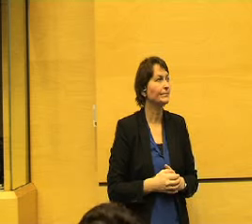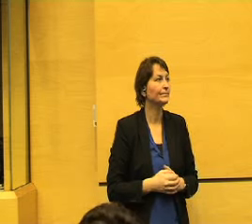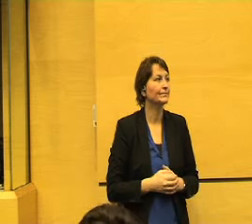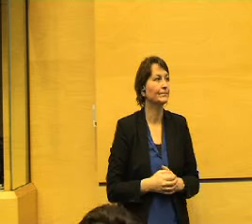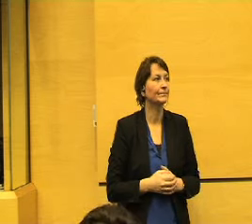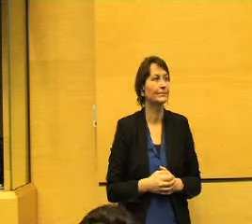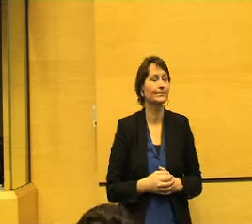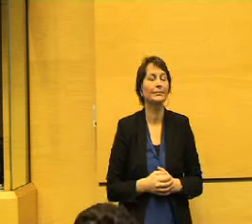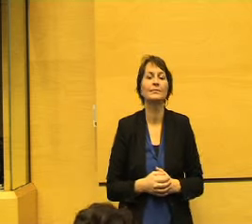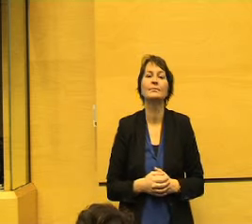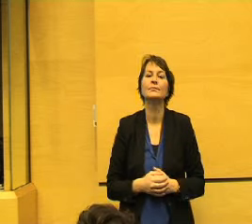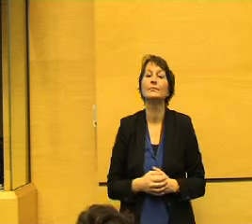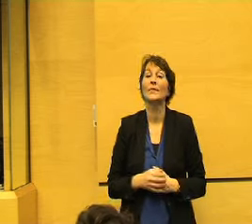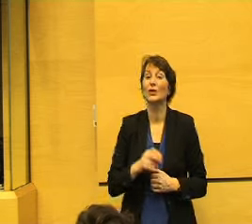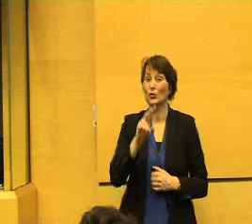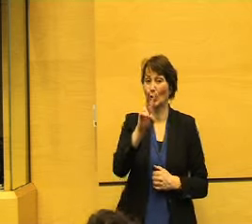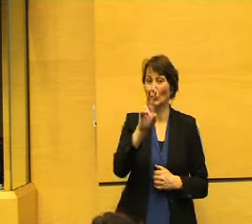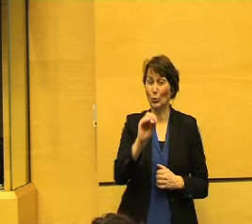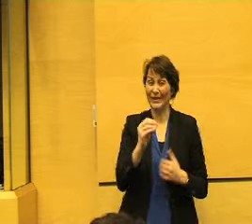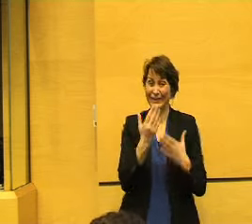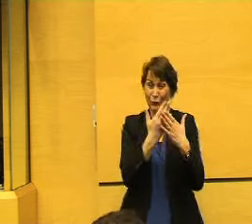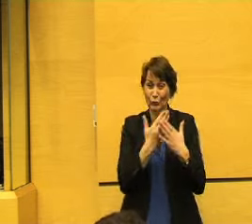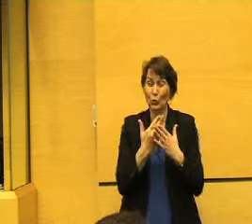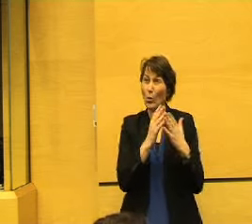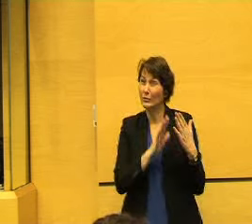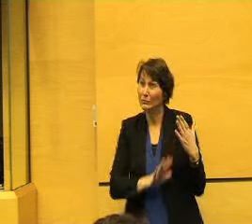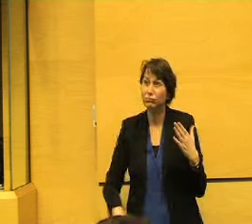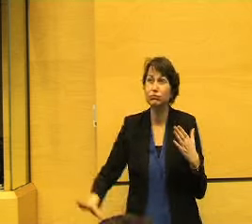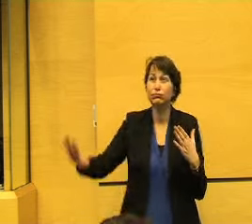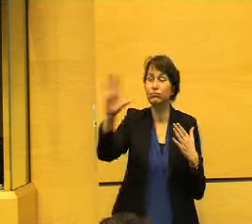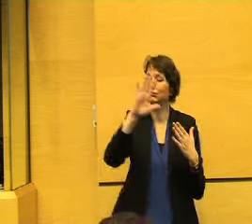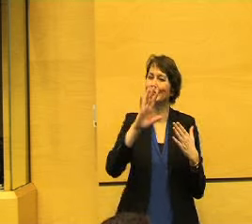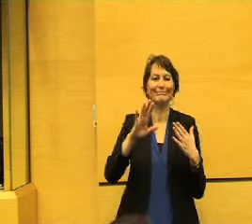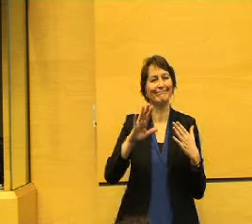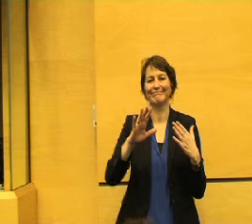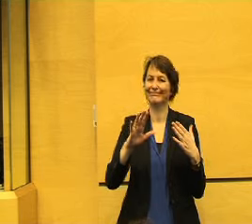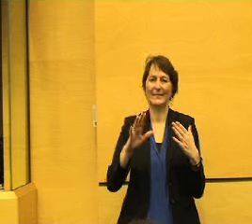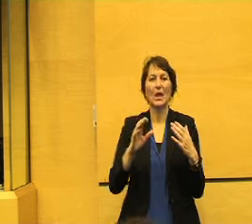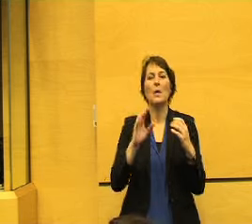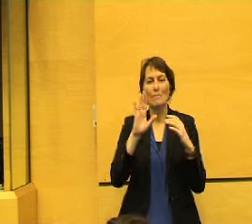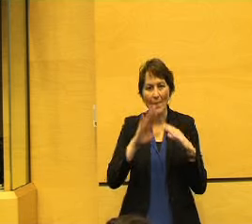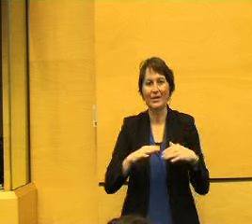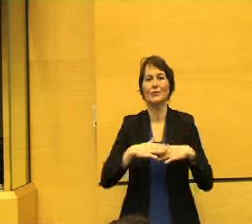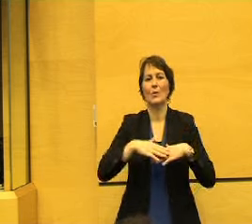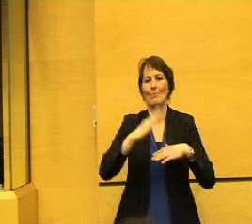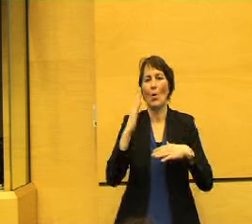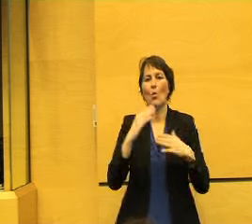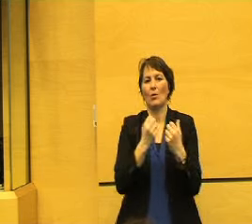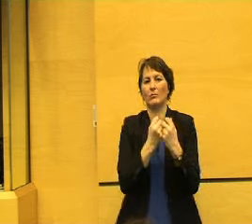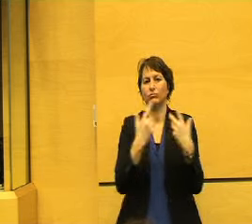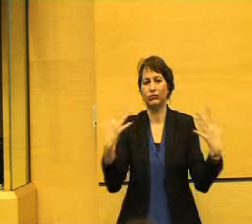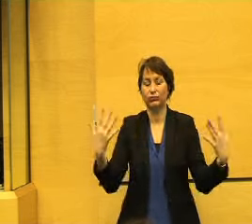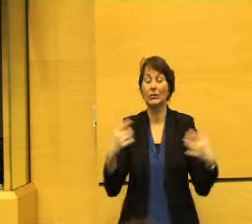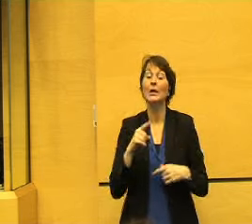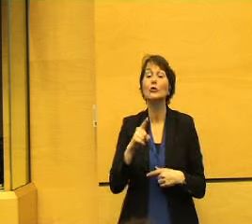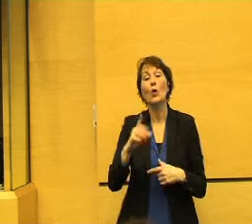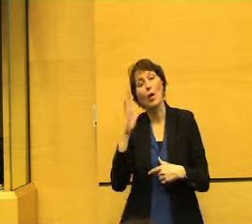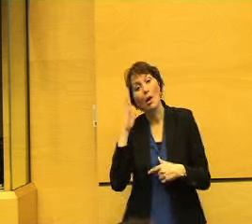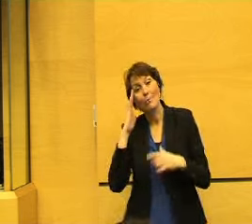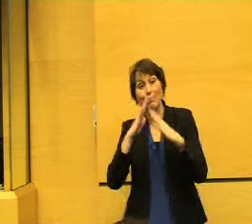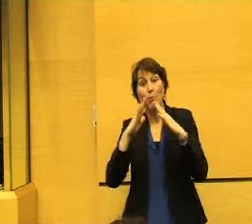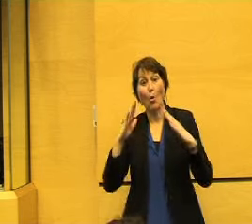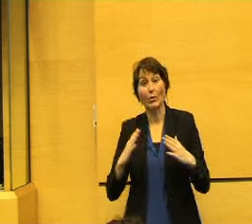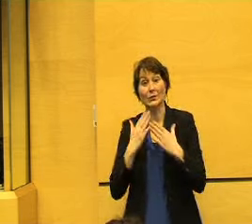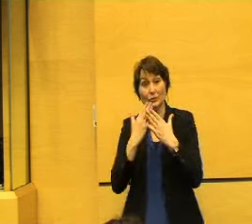20 schools are not enough for the needs of students and the parents. These boarding schools accommodate